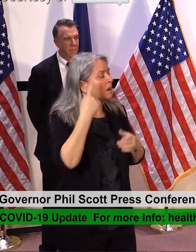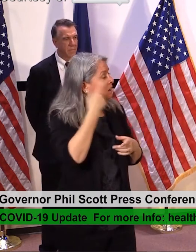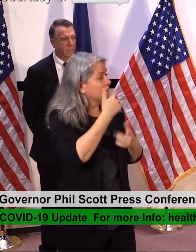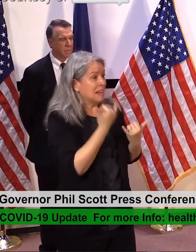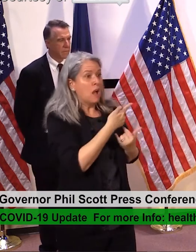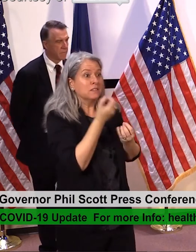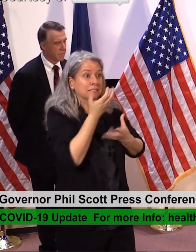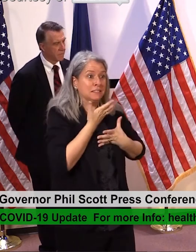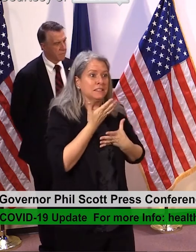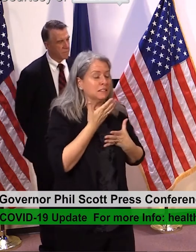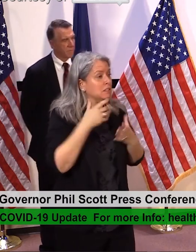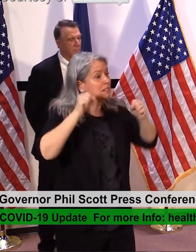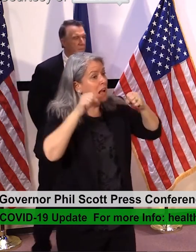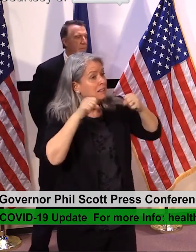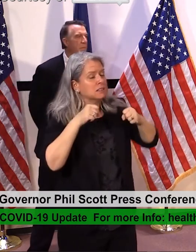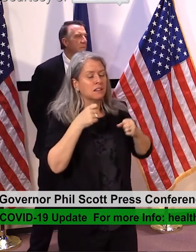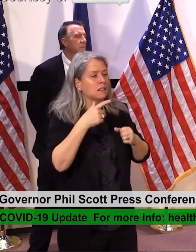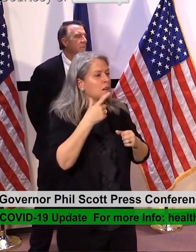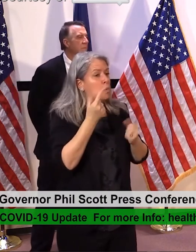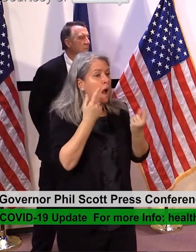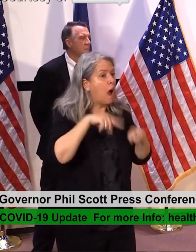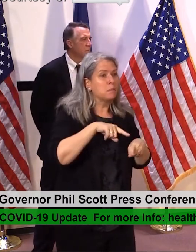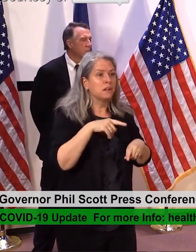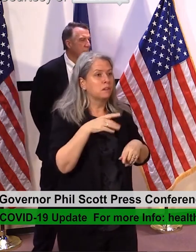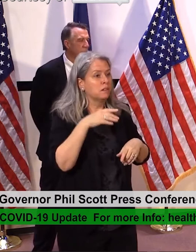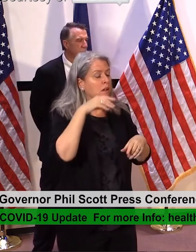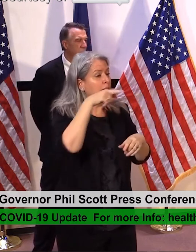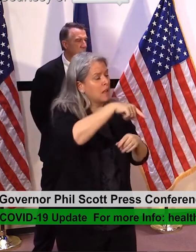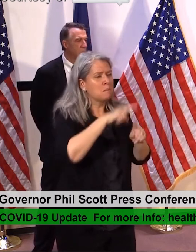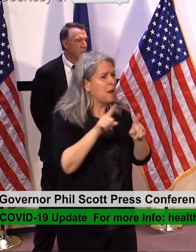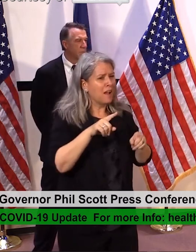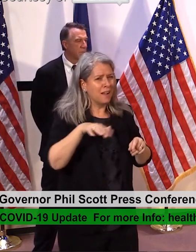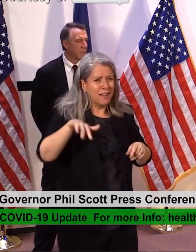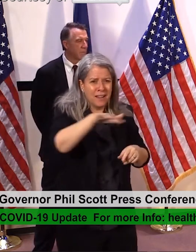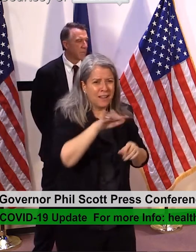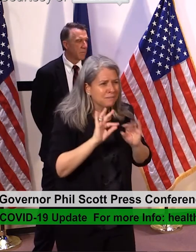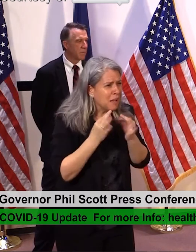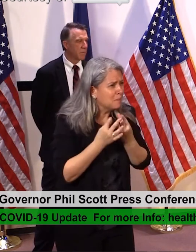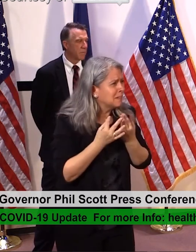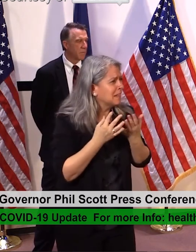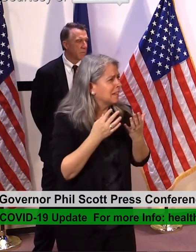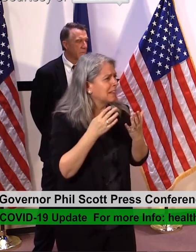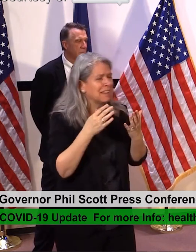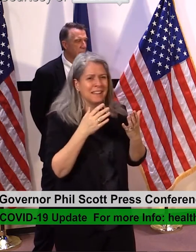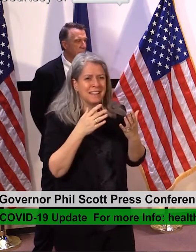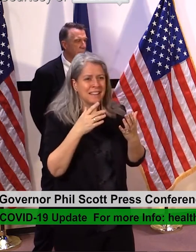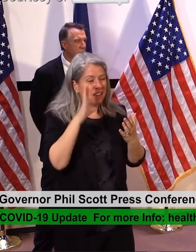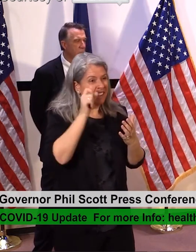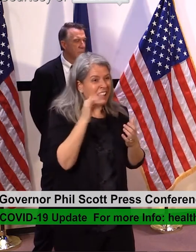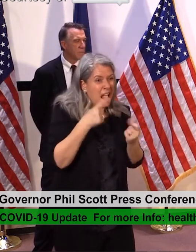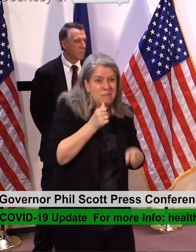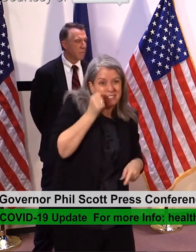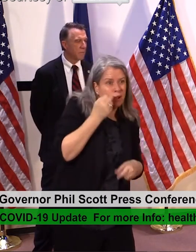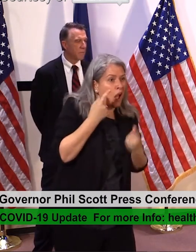us today what happened in these facilities, but what about the family when it happened